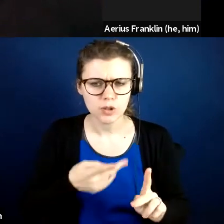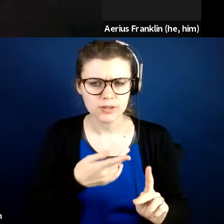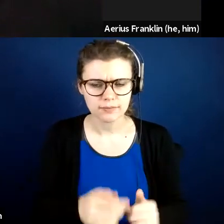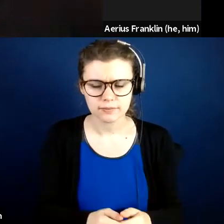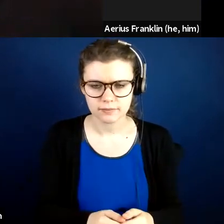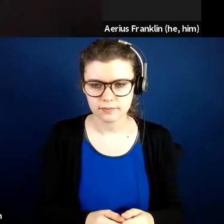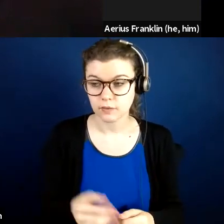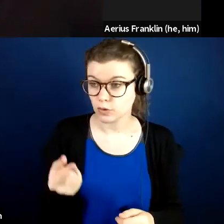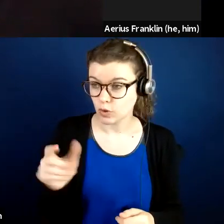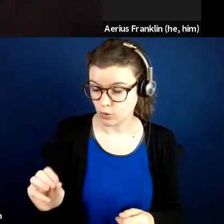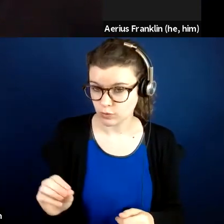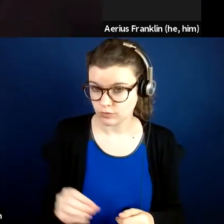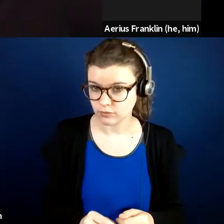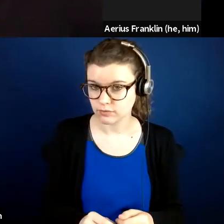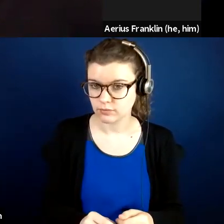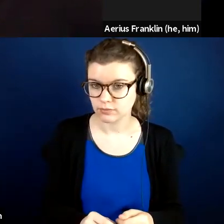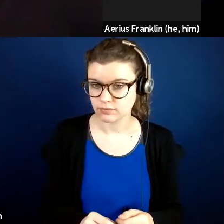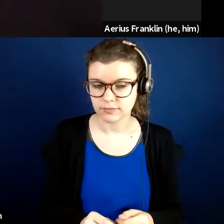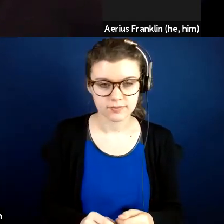Go. And go.